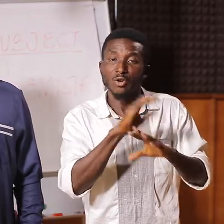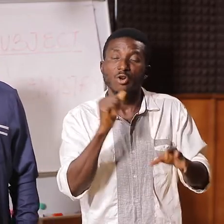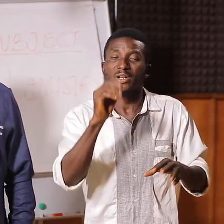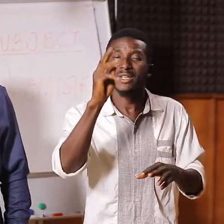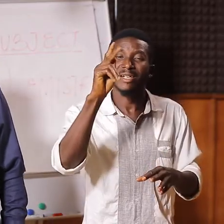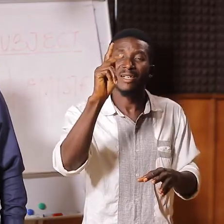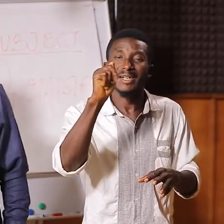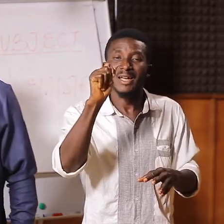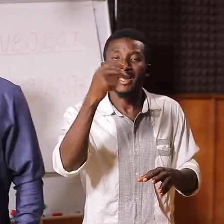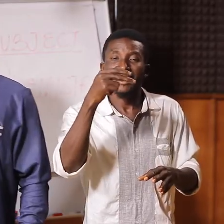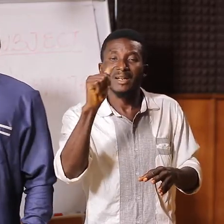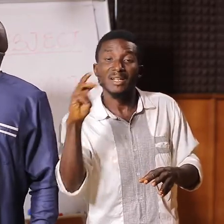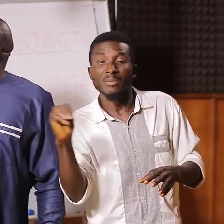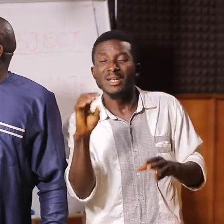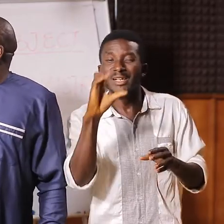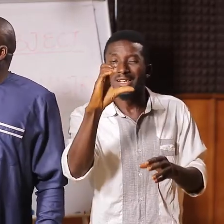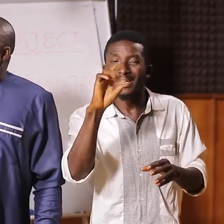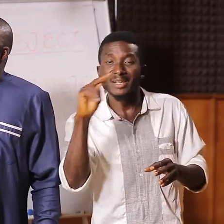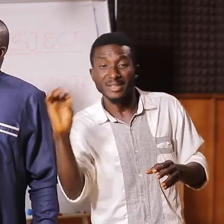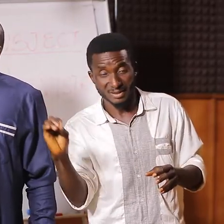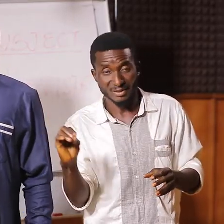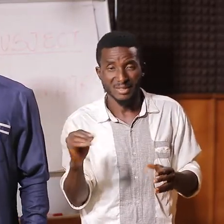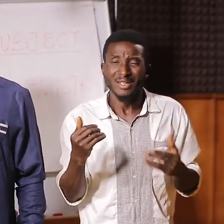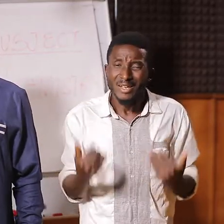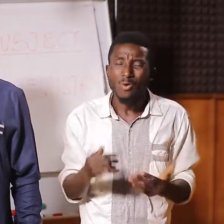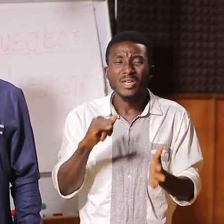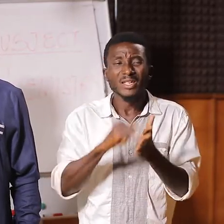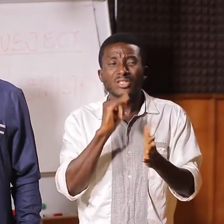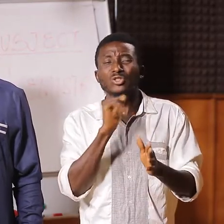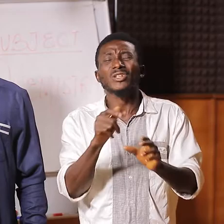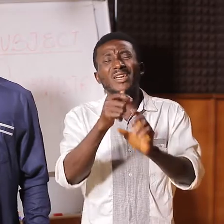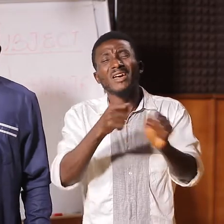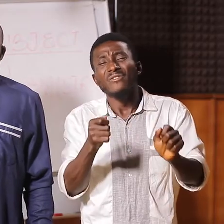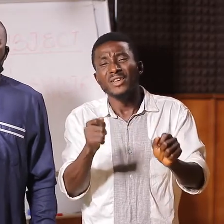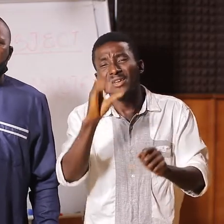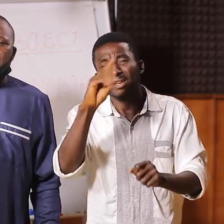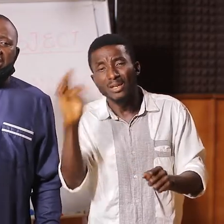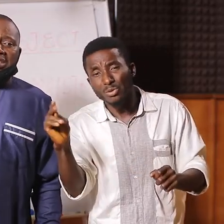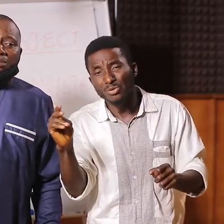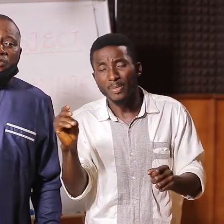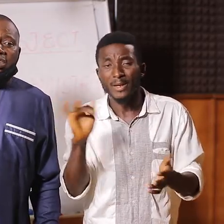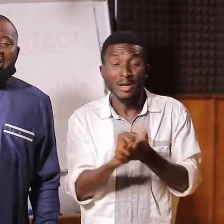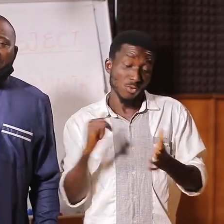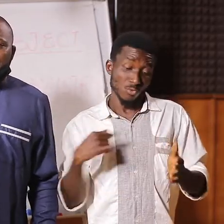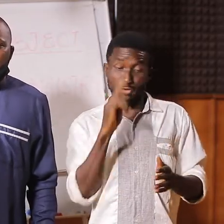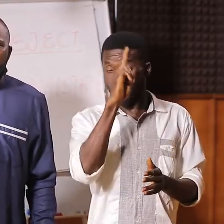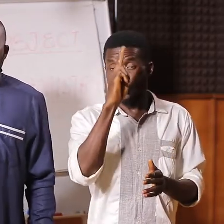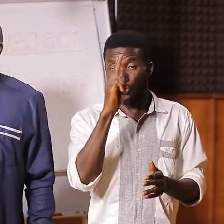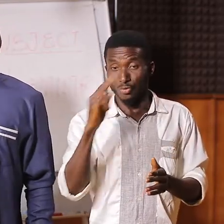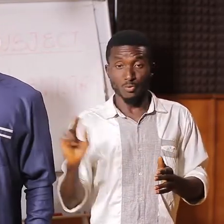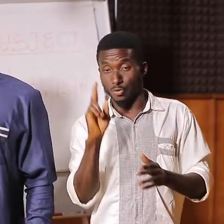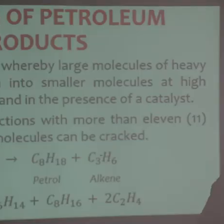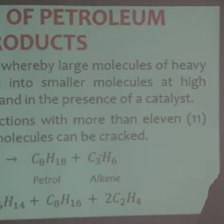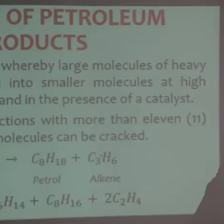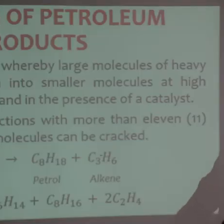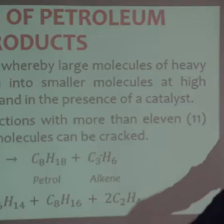cracking. Then, it is not every carbon range that we use. We use carbon range anything above 11 to